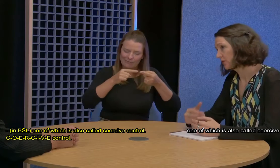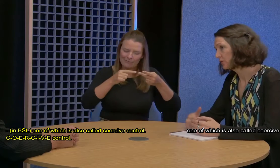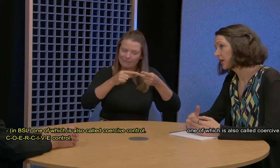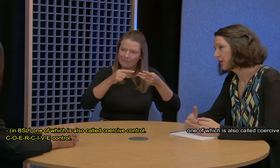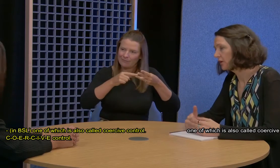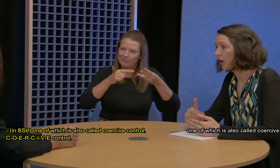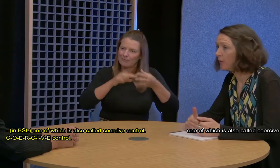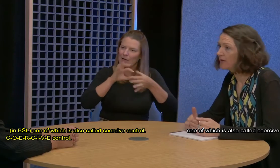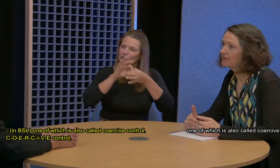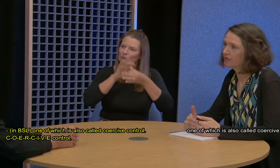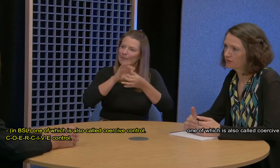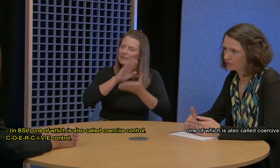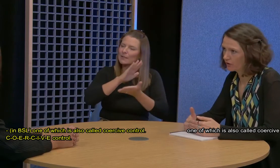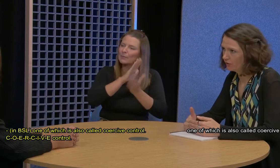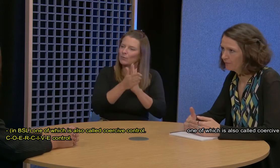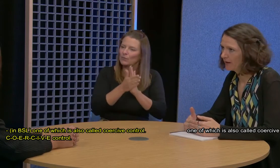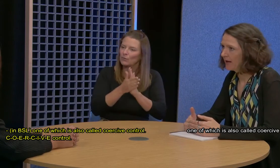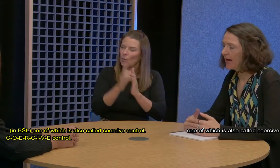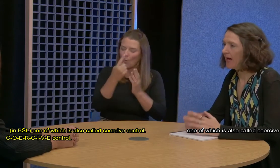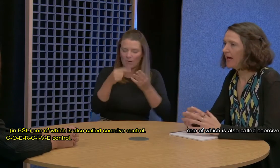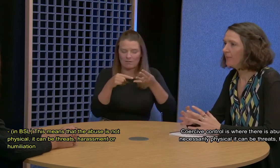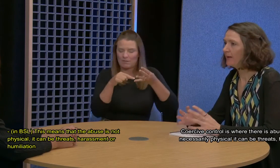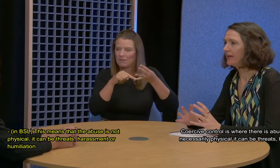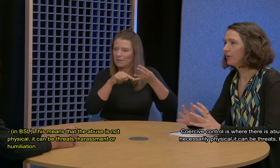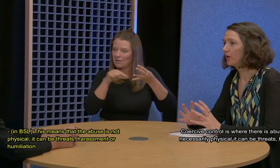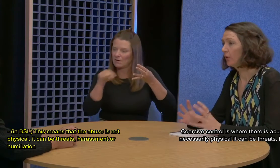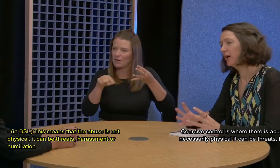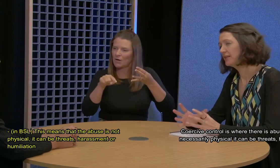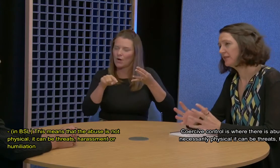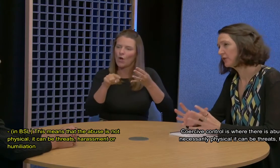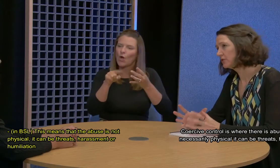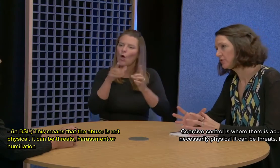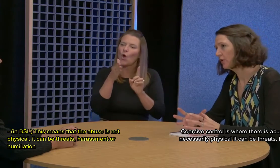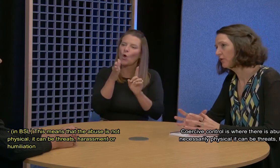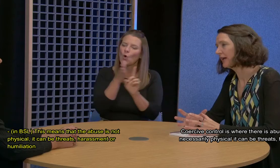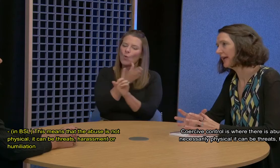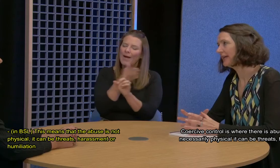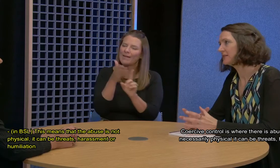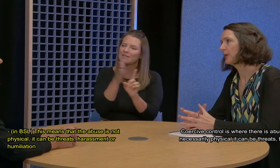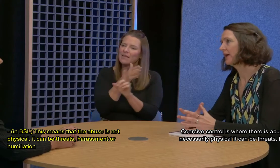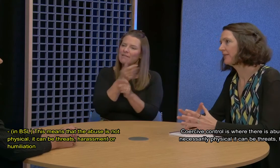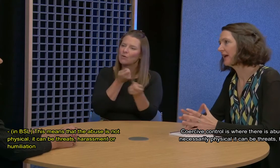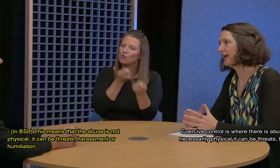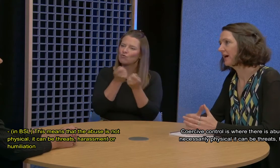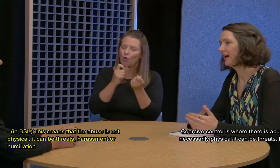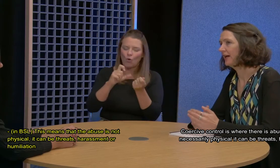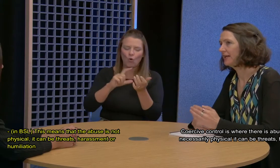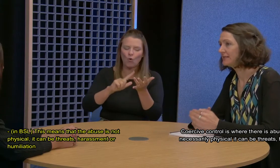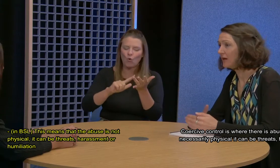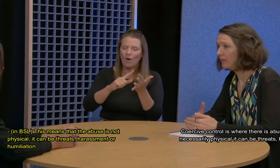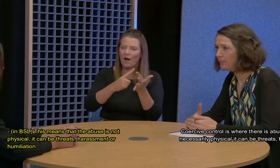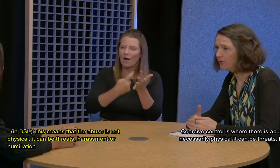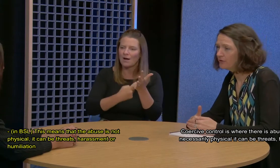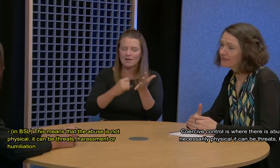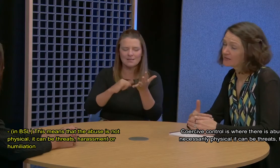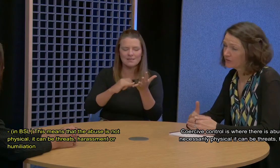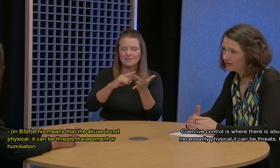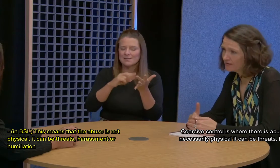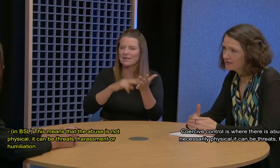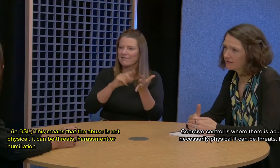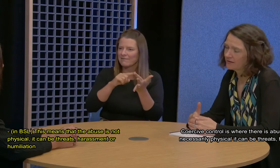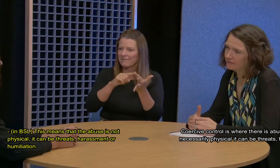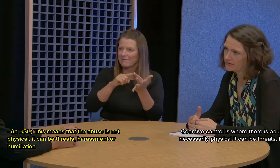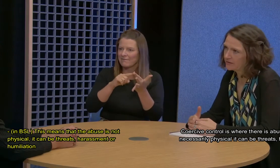also called coercive control. Now, coercive control is where there is abuse that's